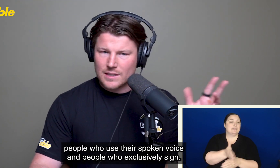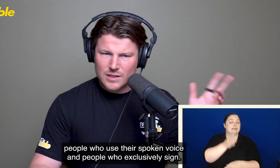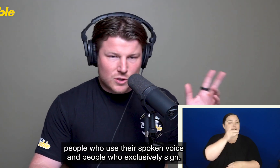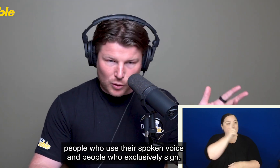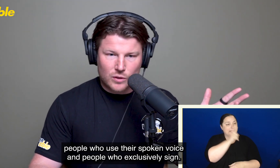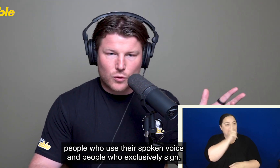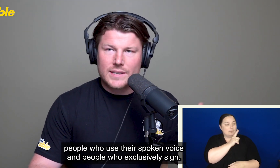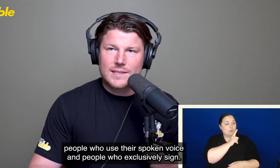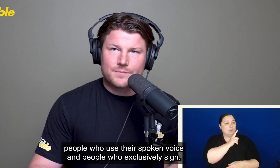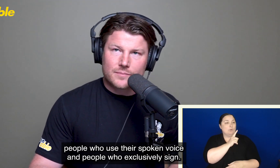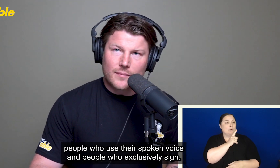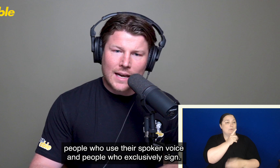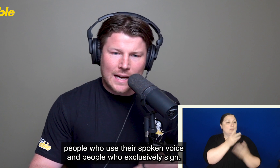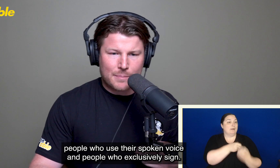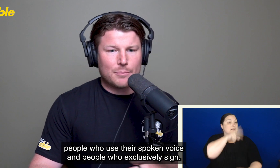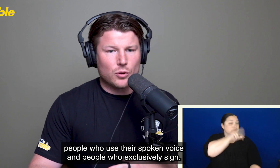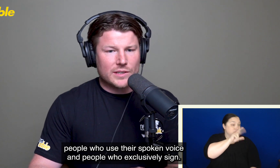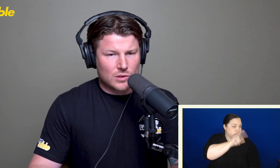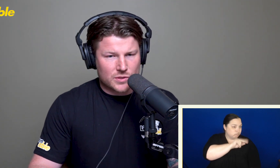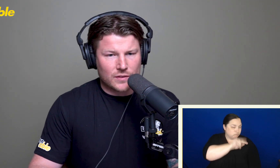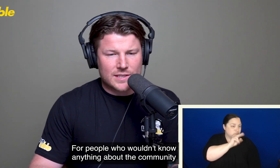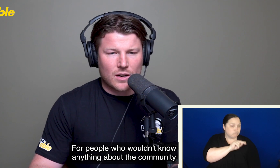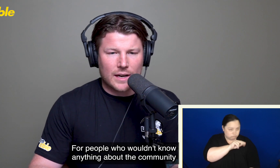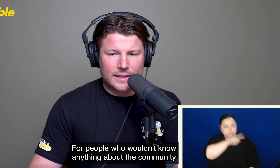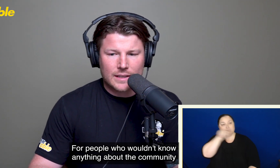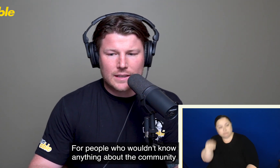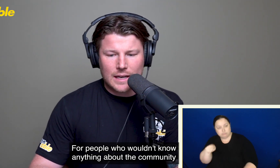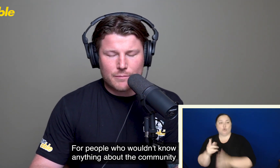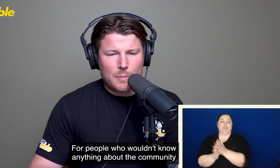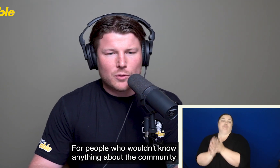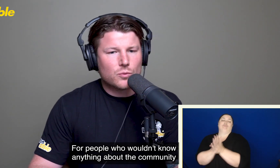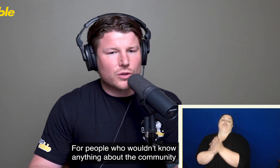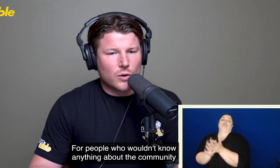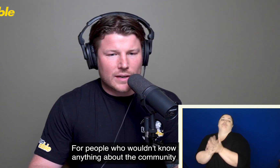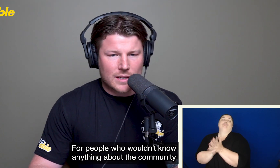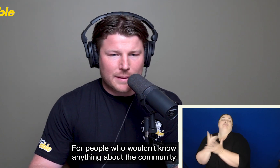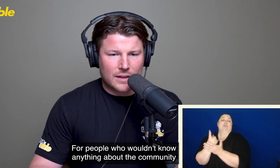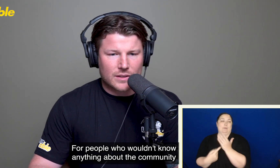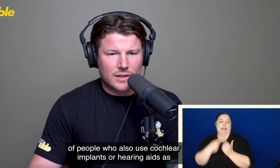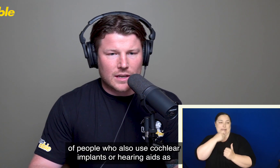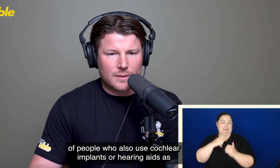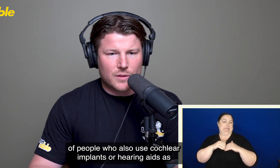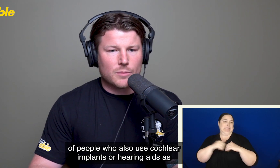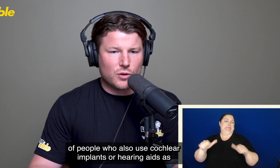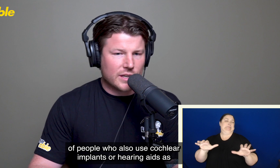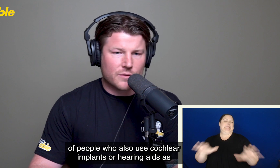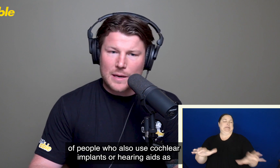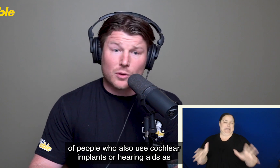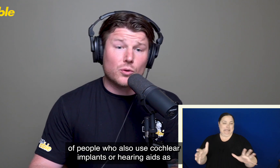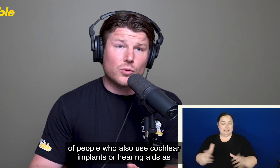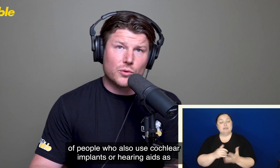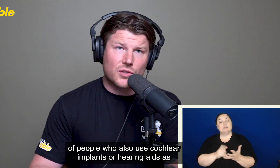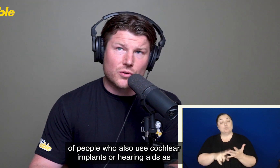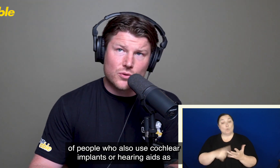their spoken voice and people who exclusively sign. For people who wouldn't know anything about the community of